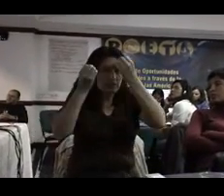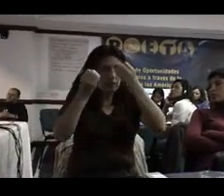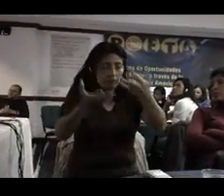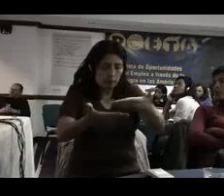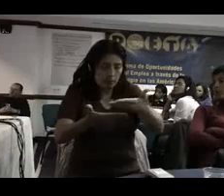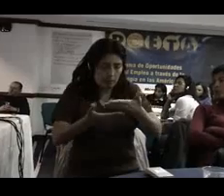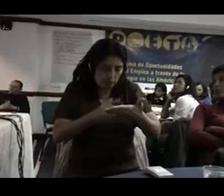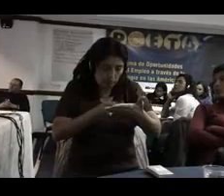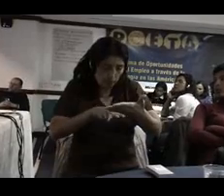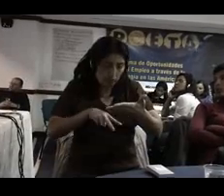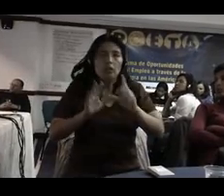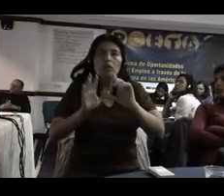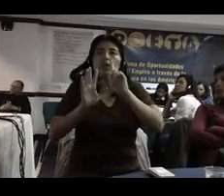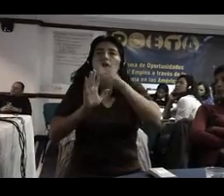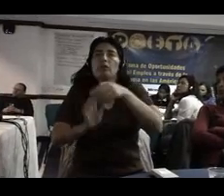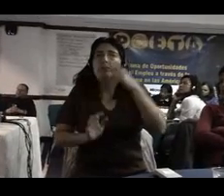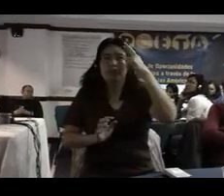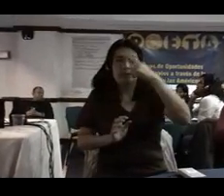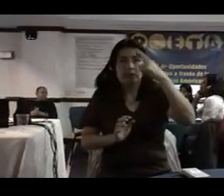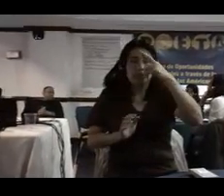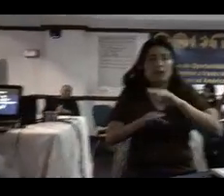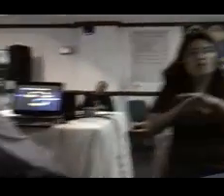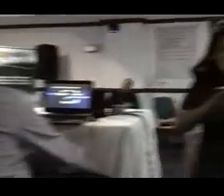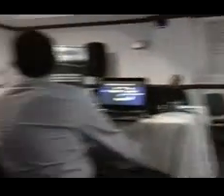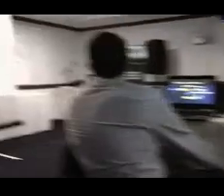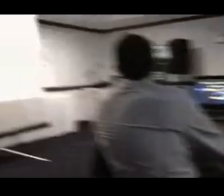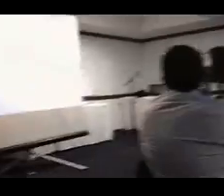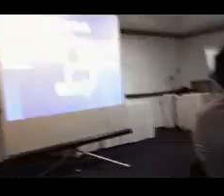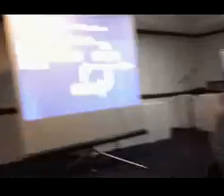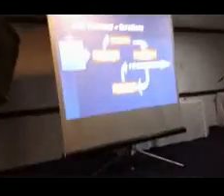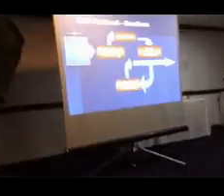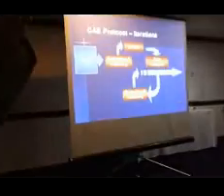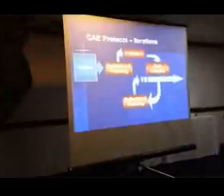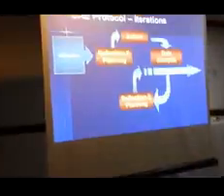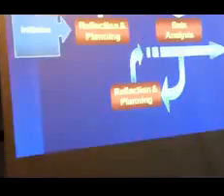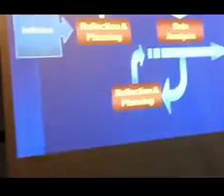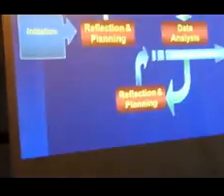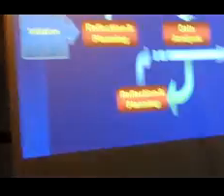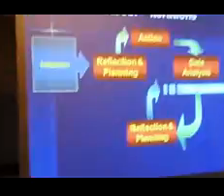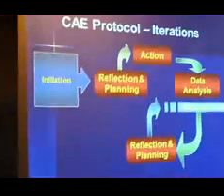again, and we're going to go through another cycle. In our project, there'll be at least 3.